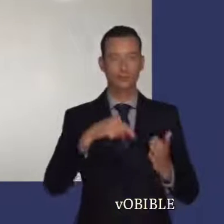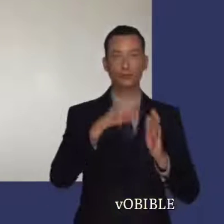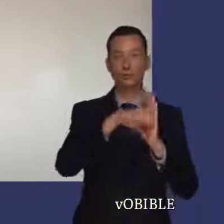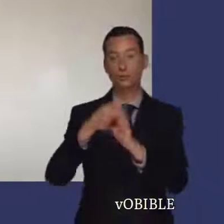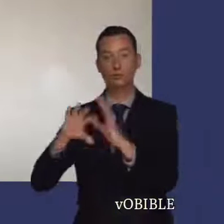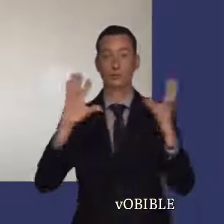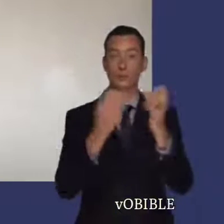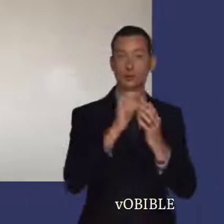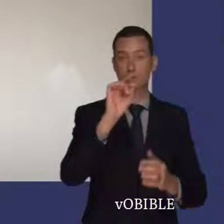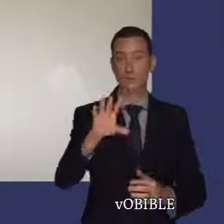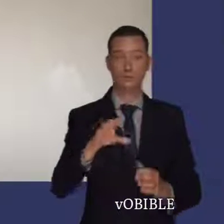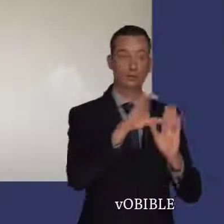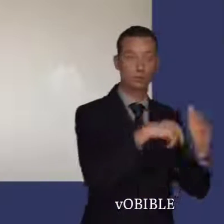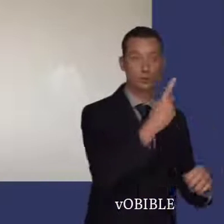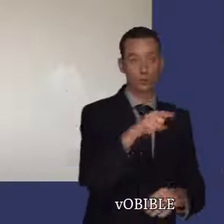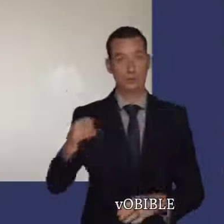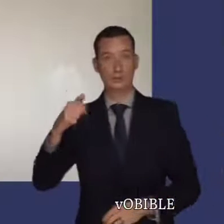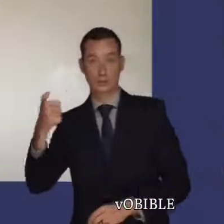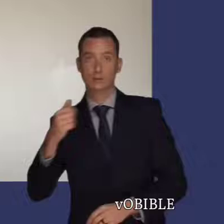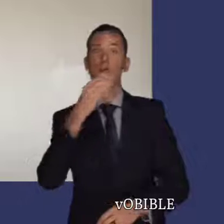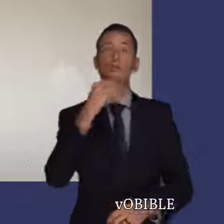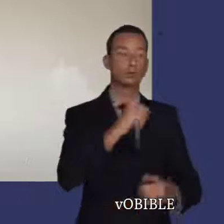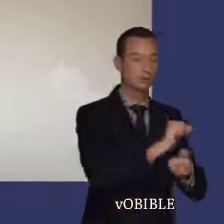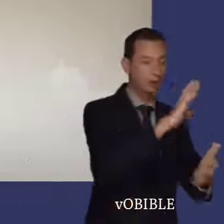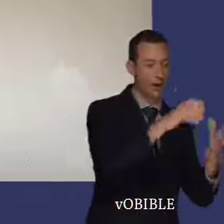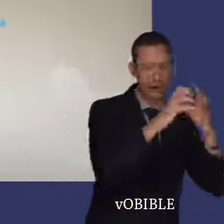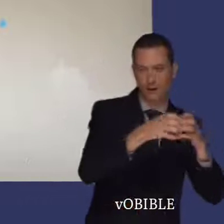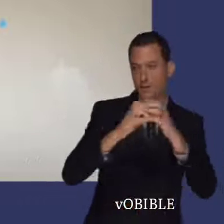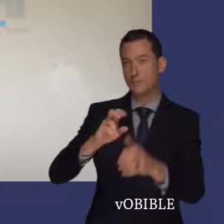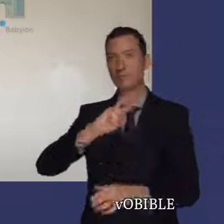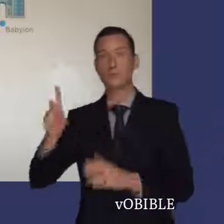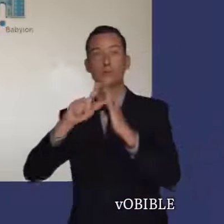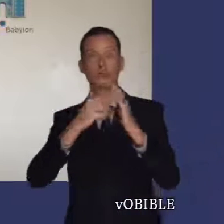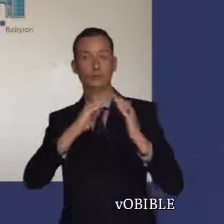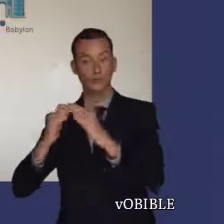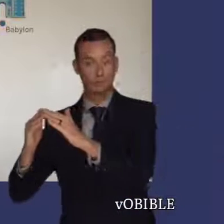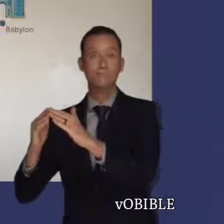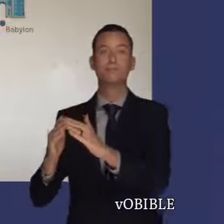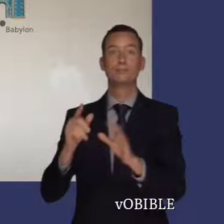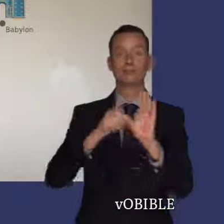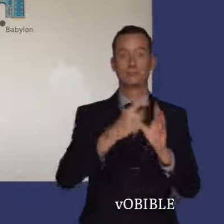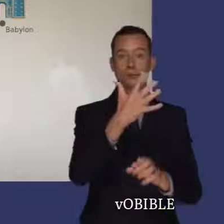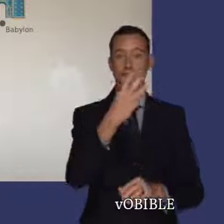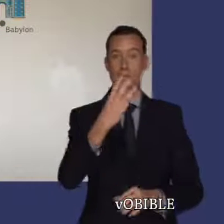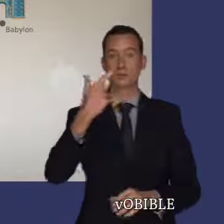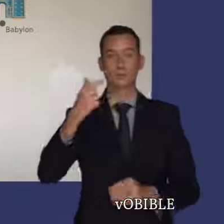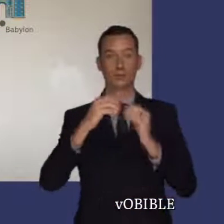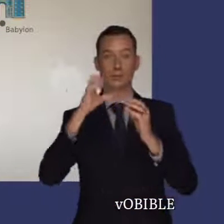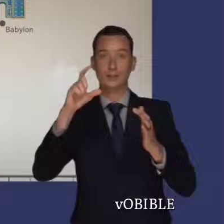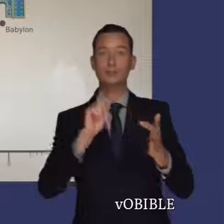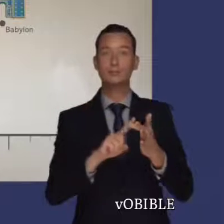The book of Ezra contains 10 chapters. Chapters 1 through 6 describe the return of a small group of Jews